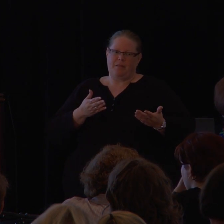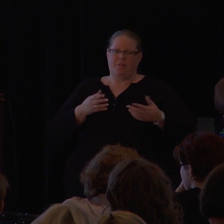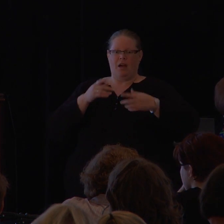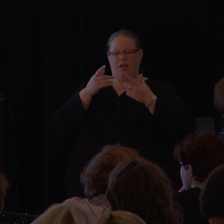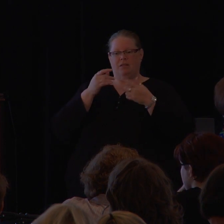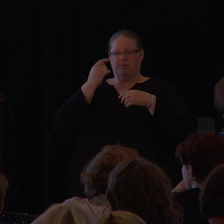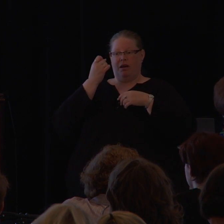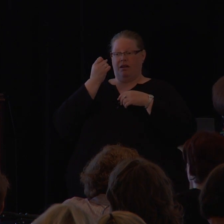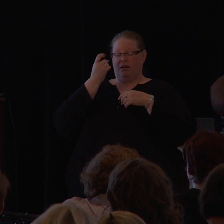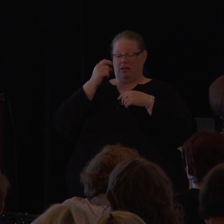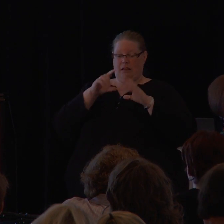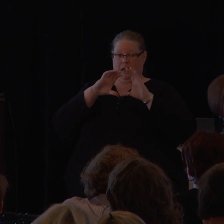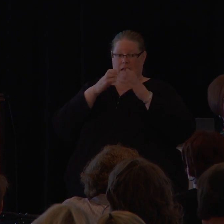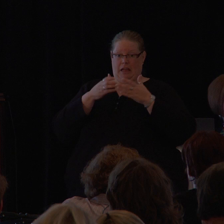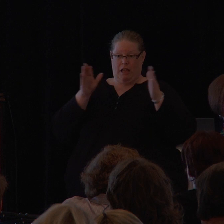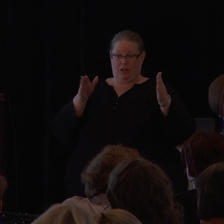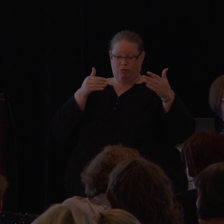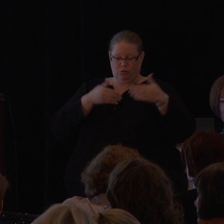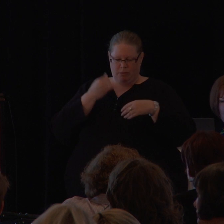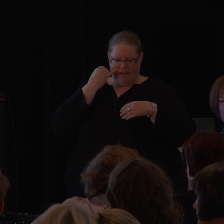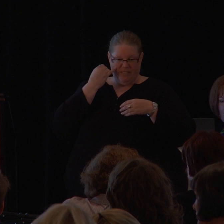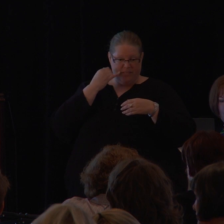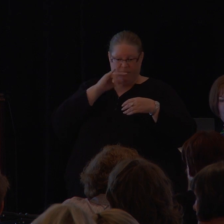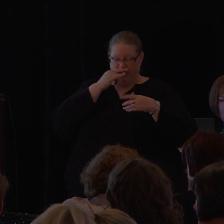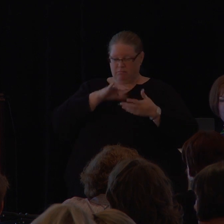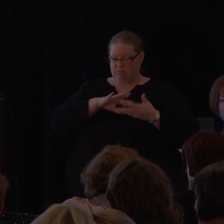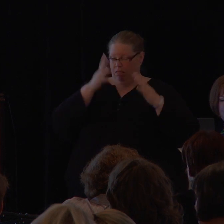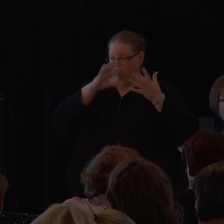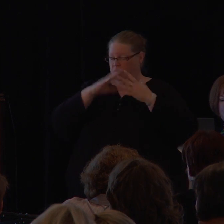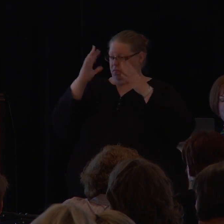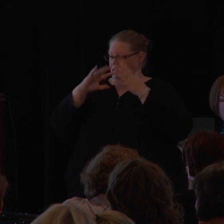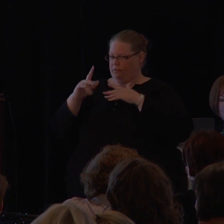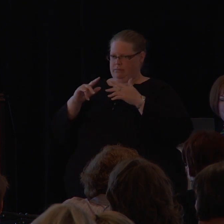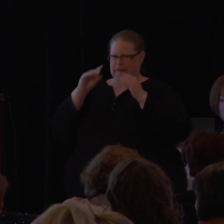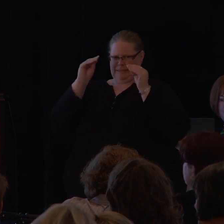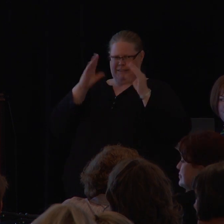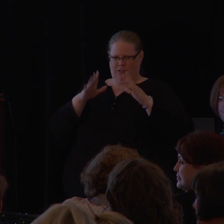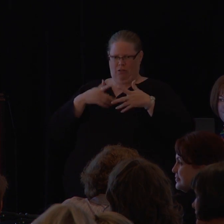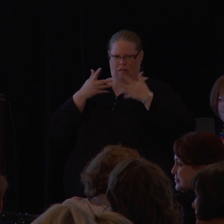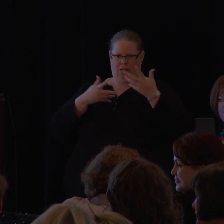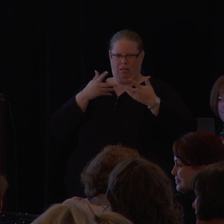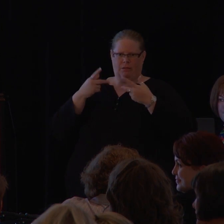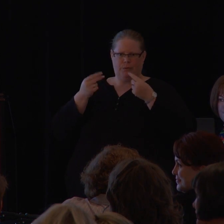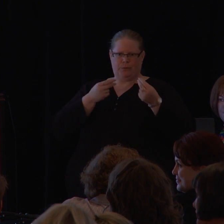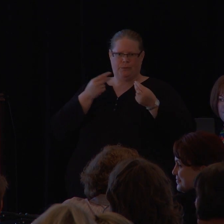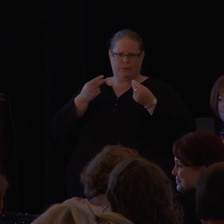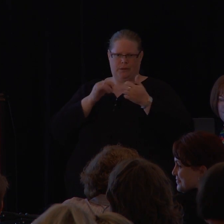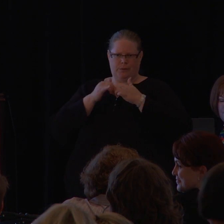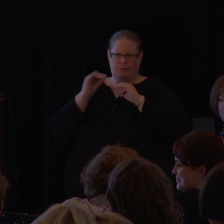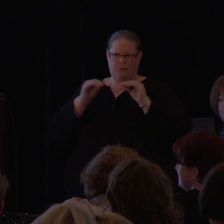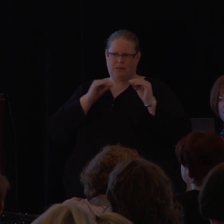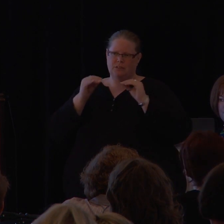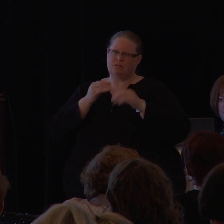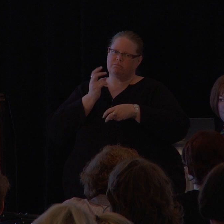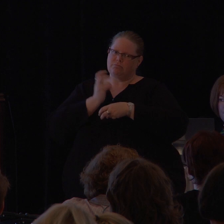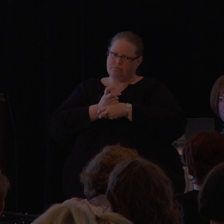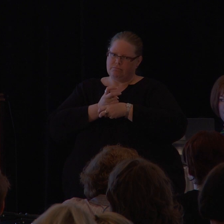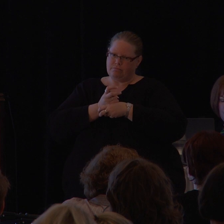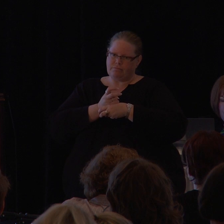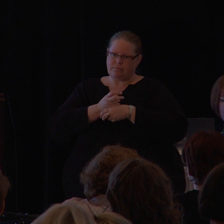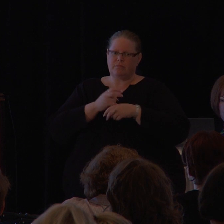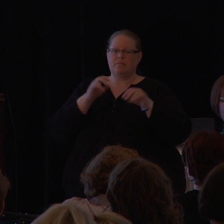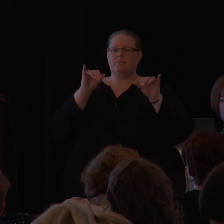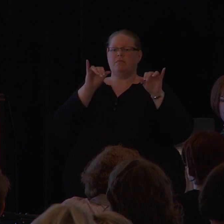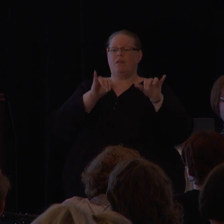setting. Second one is that in addition to what they get in the faculties of education,